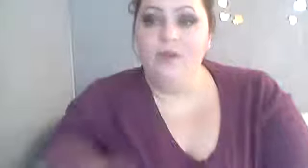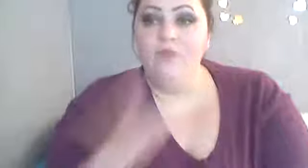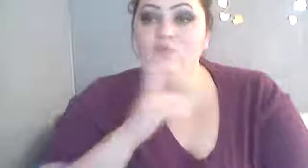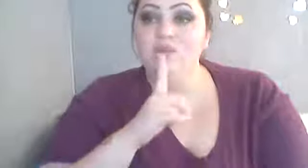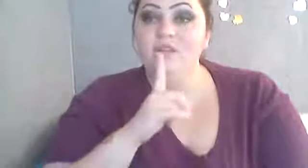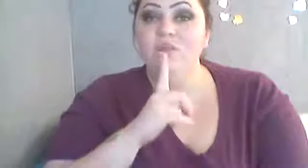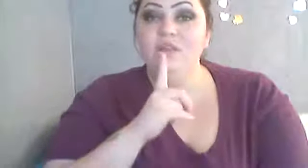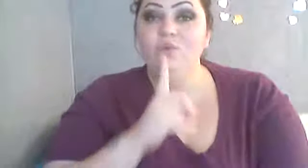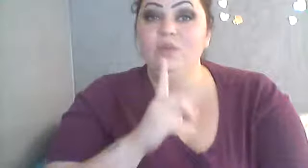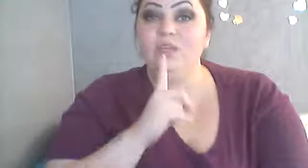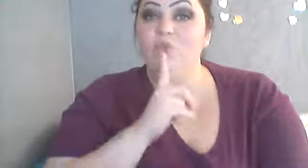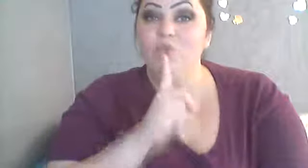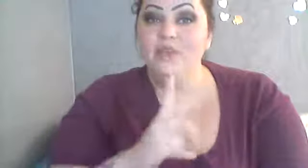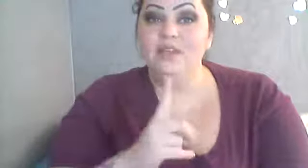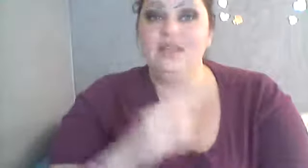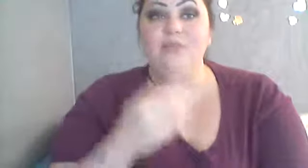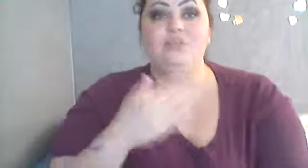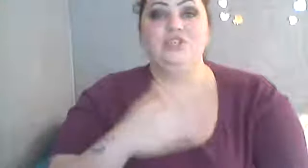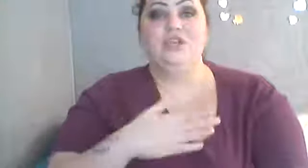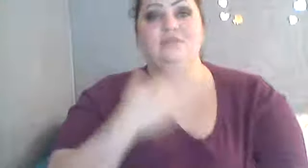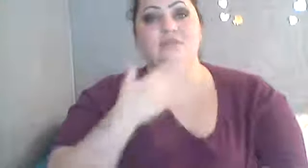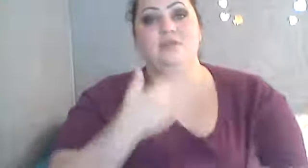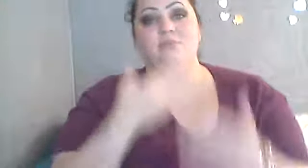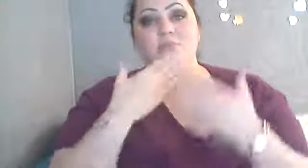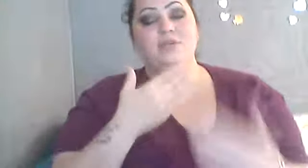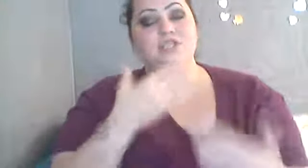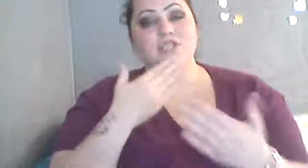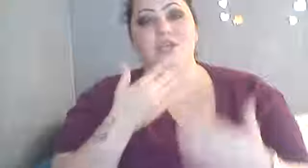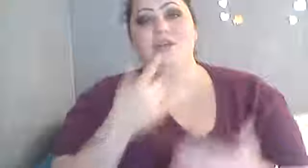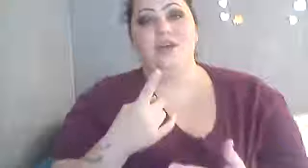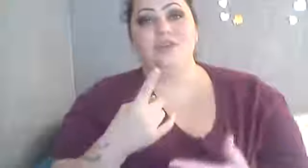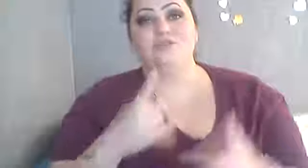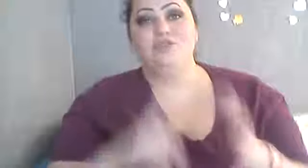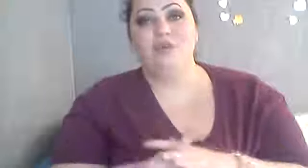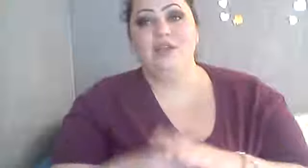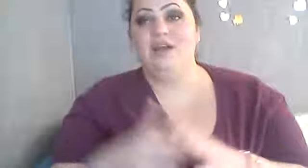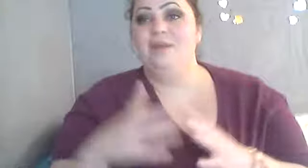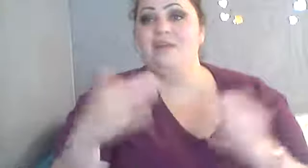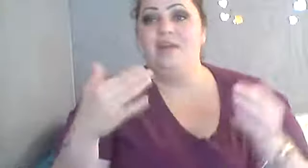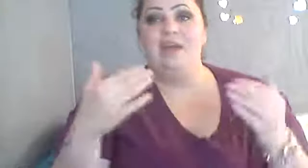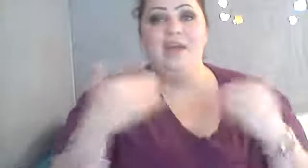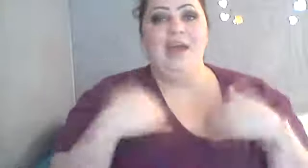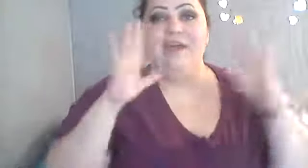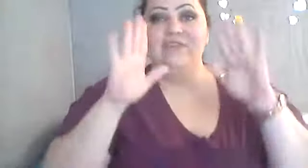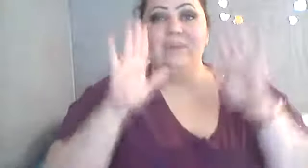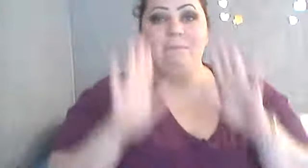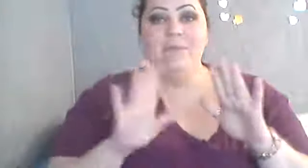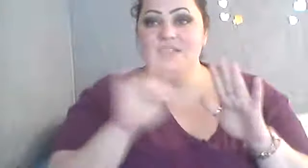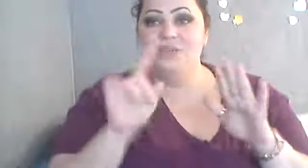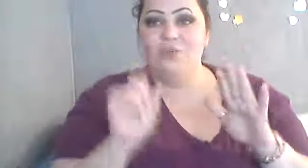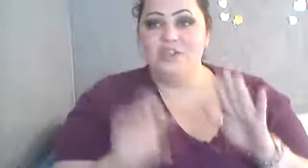I really, really, really, really appreciate you guys for showing up and having amazing